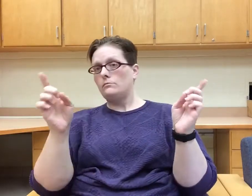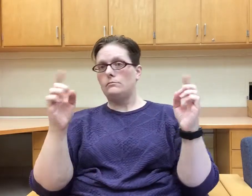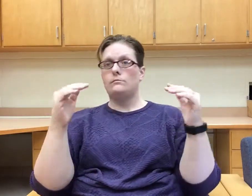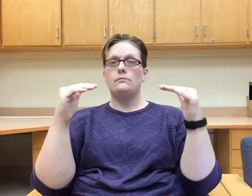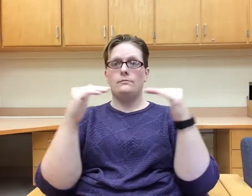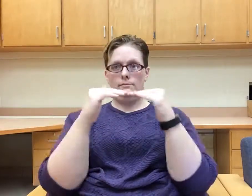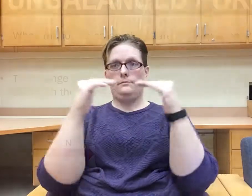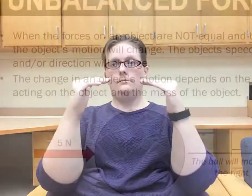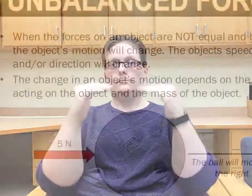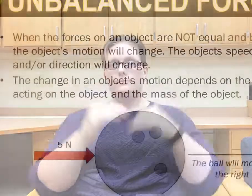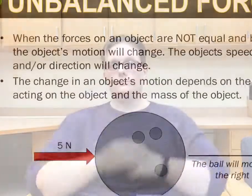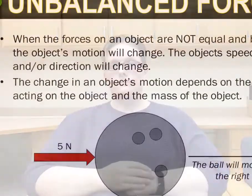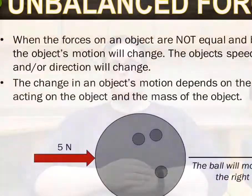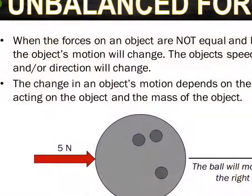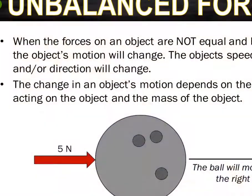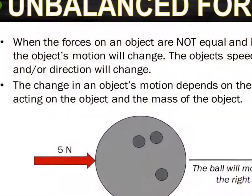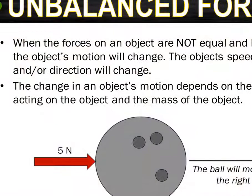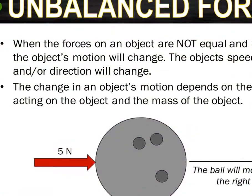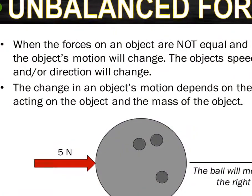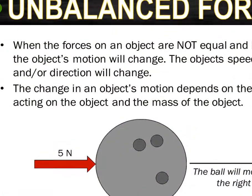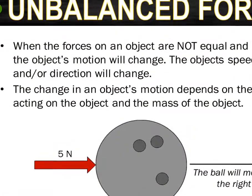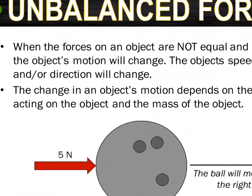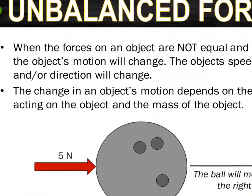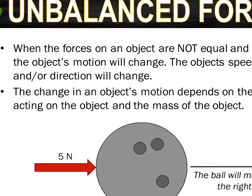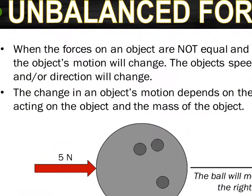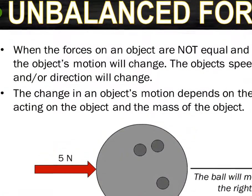means those forces are balanced and equal.